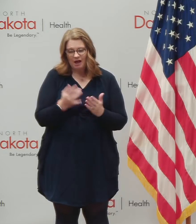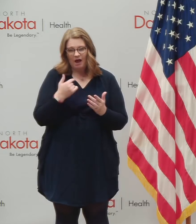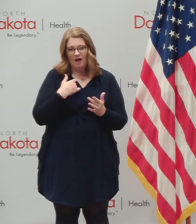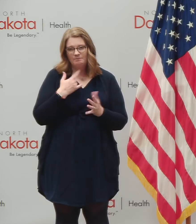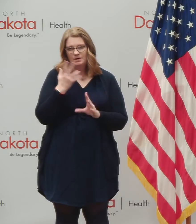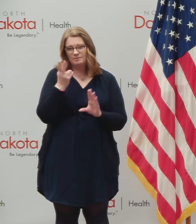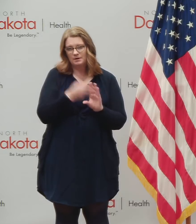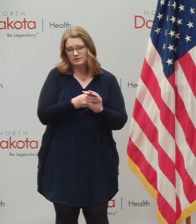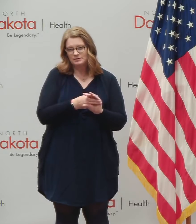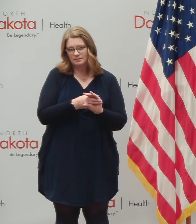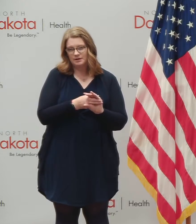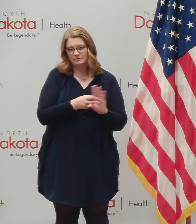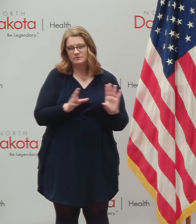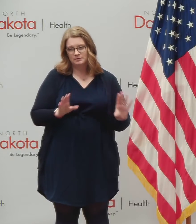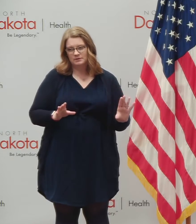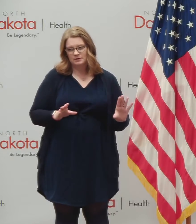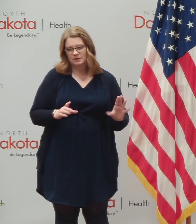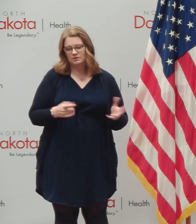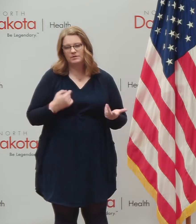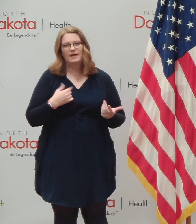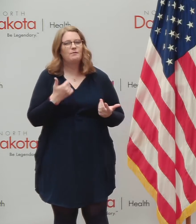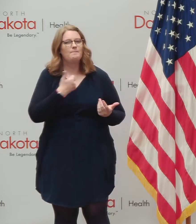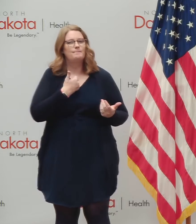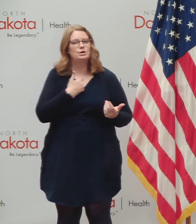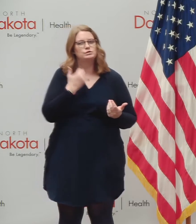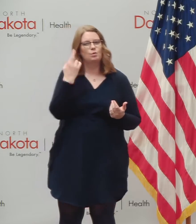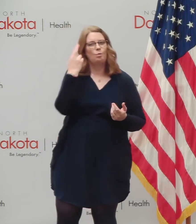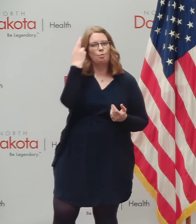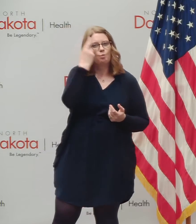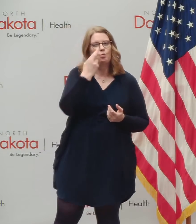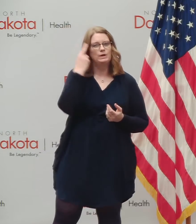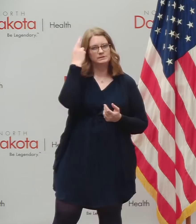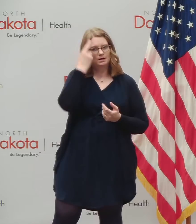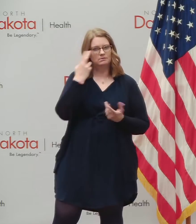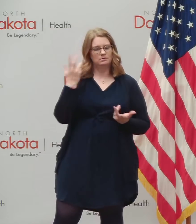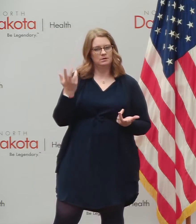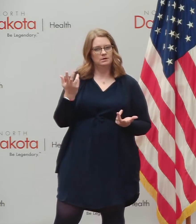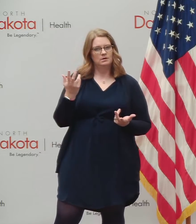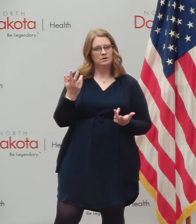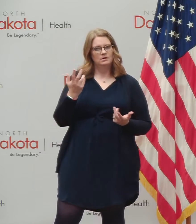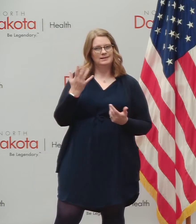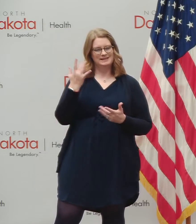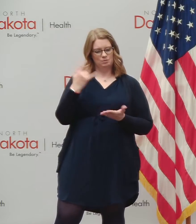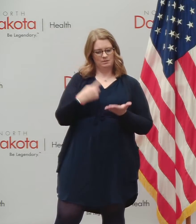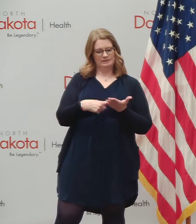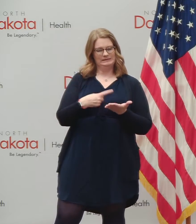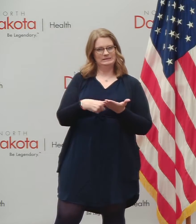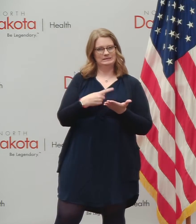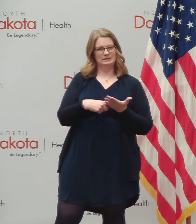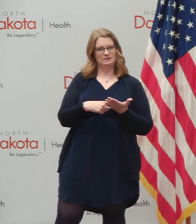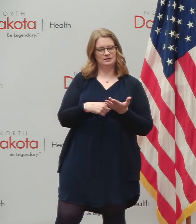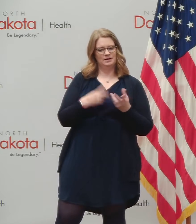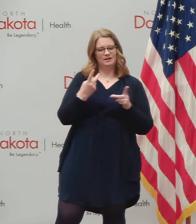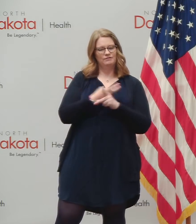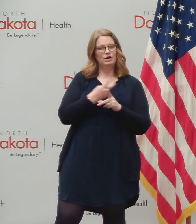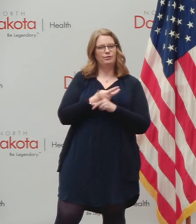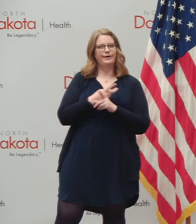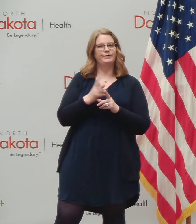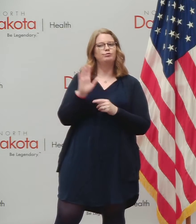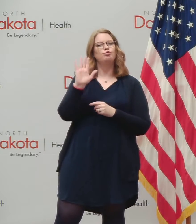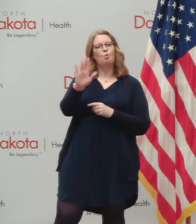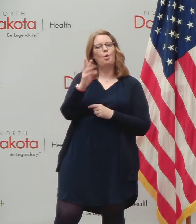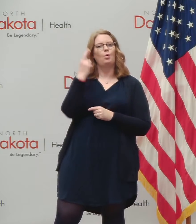they have a personal reason to want to participate in helping to slow the spread. That's why we talk about finding your